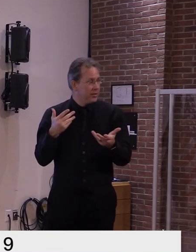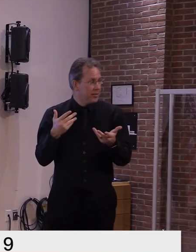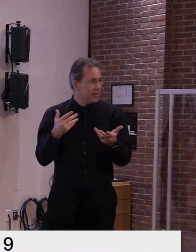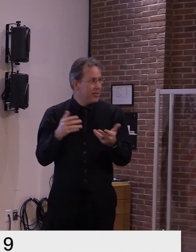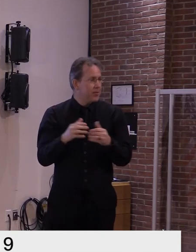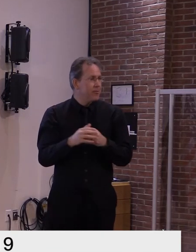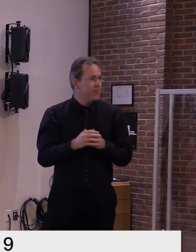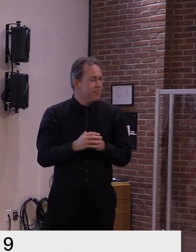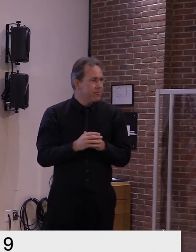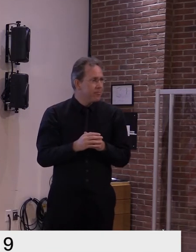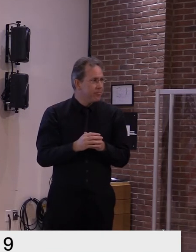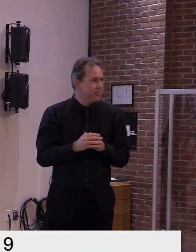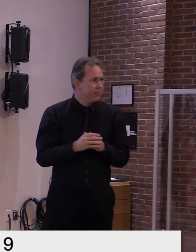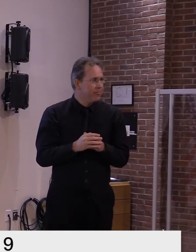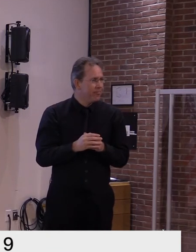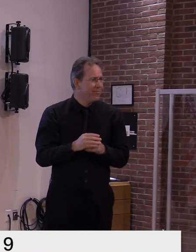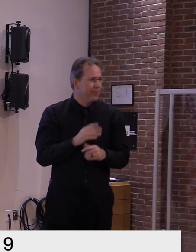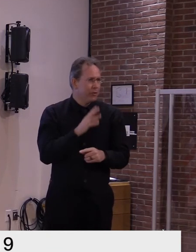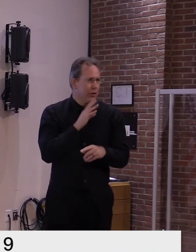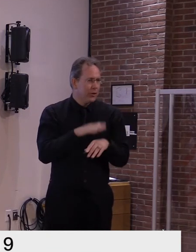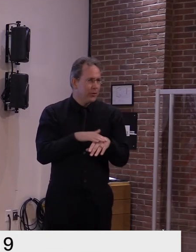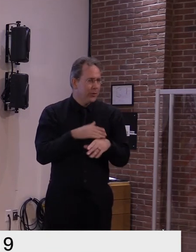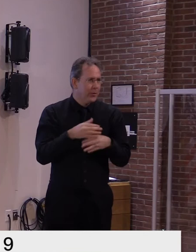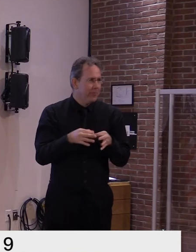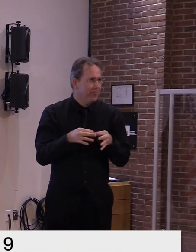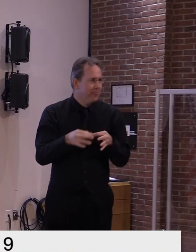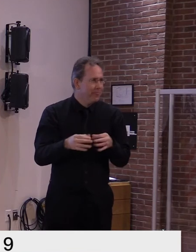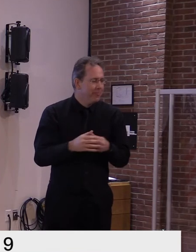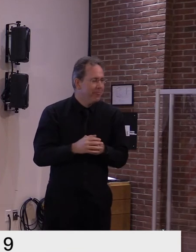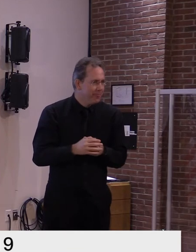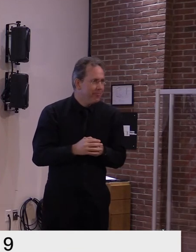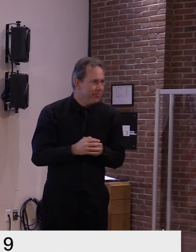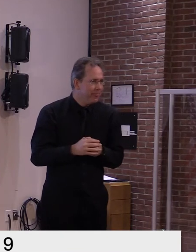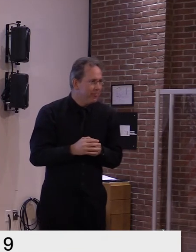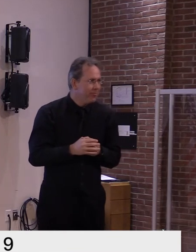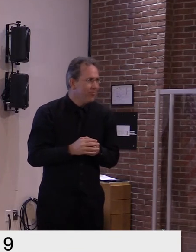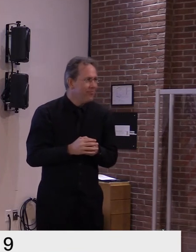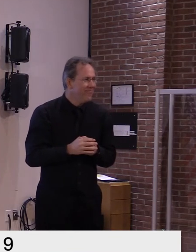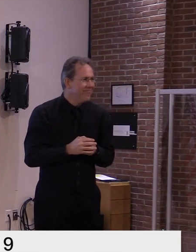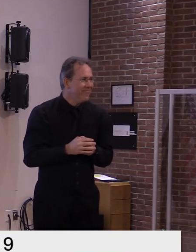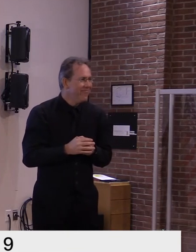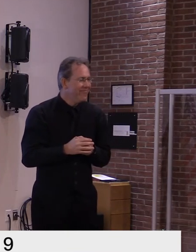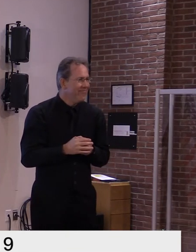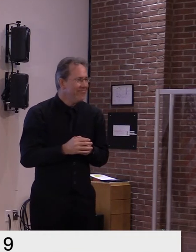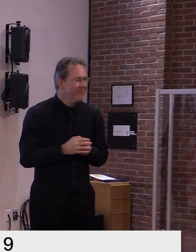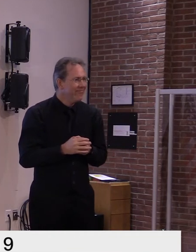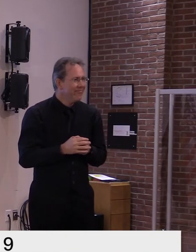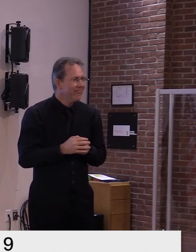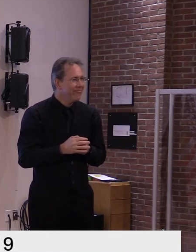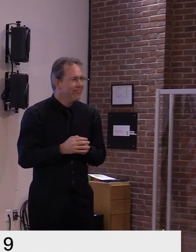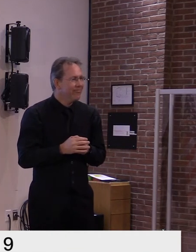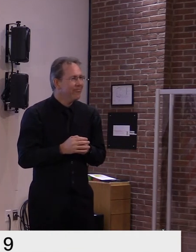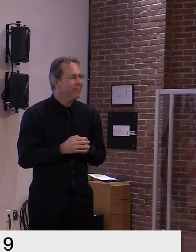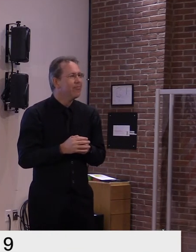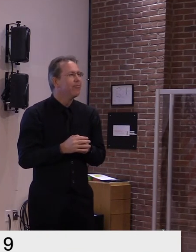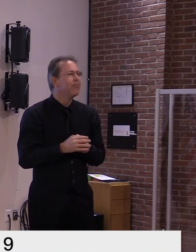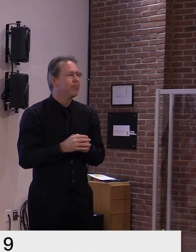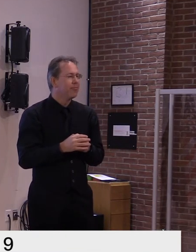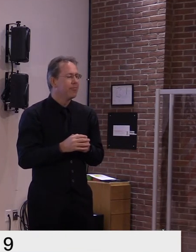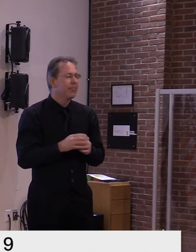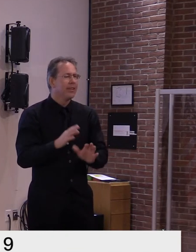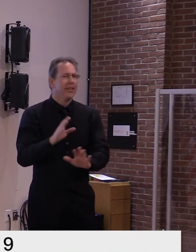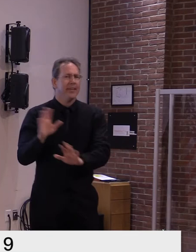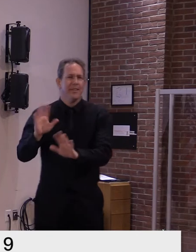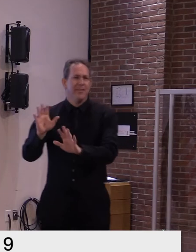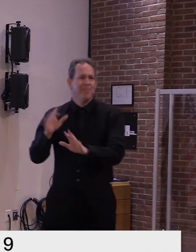or 7 correctional officers that we're talking about here. Okay, Okay. So I'm a little puzzled then as to why we have